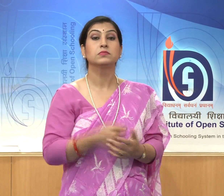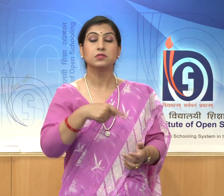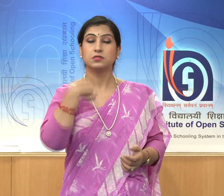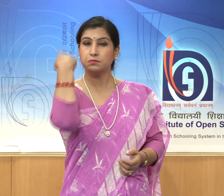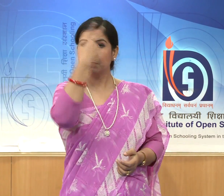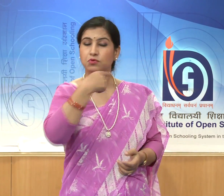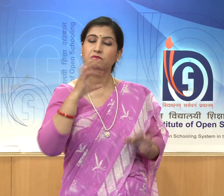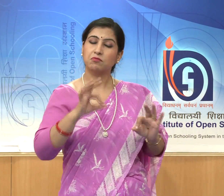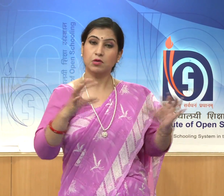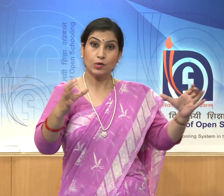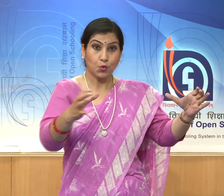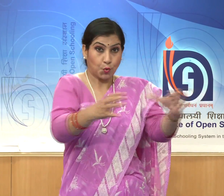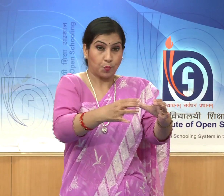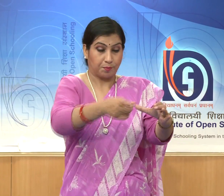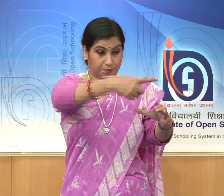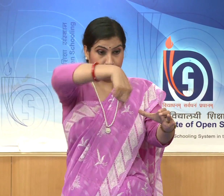This beautiful panel